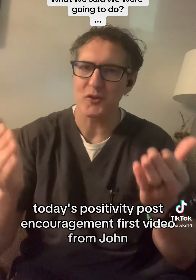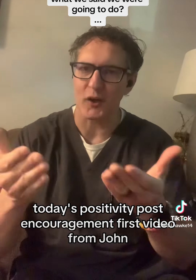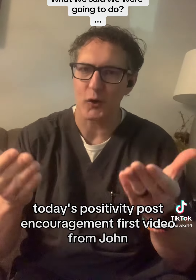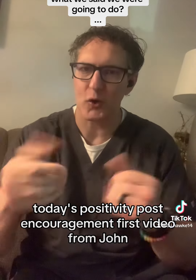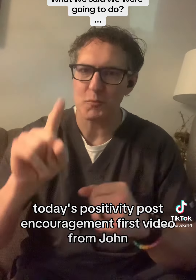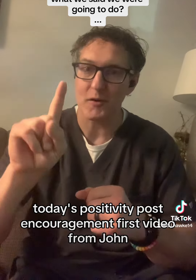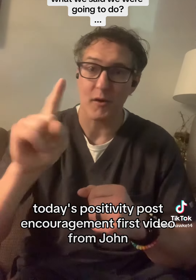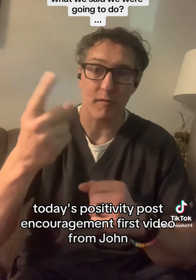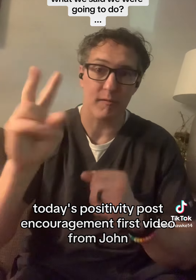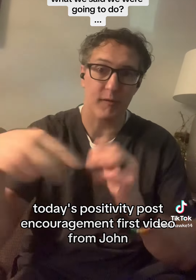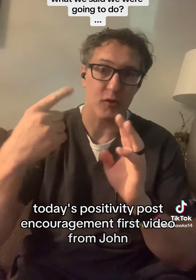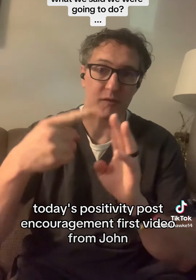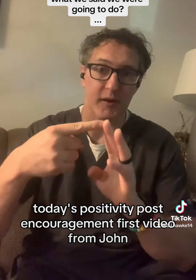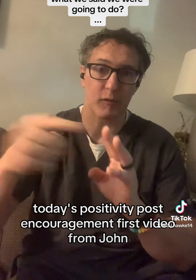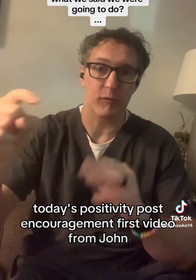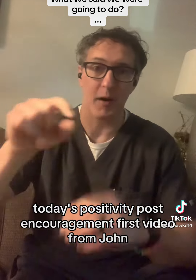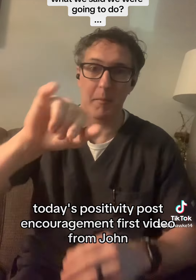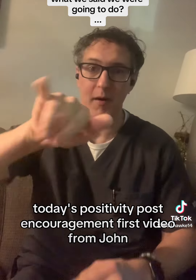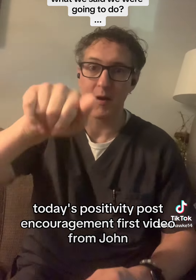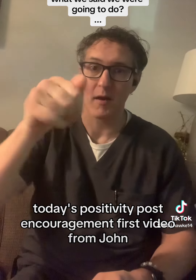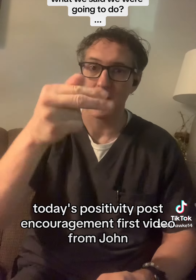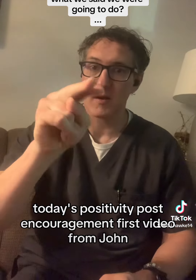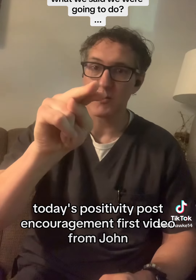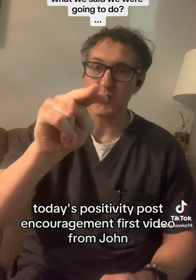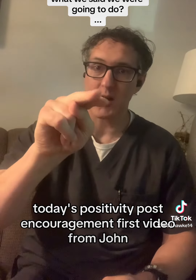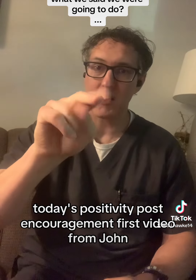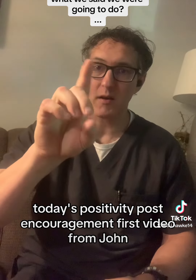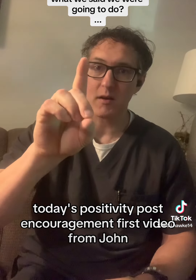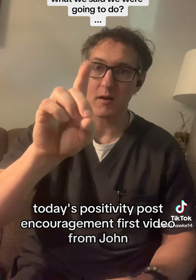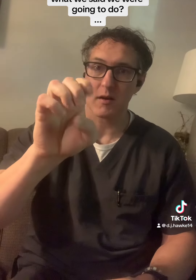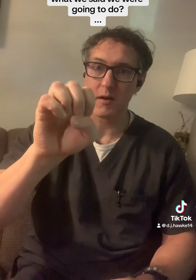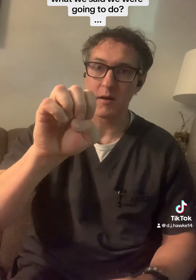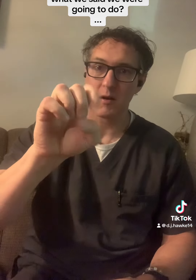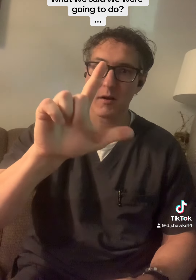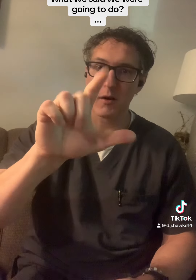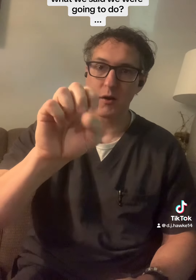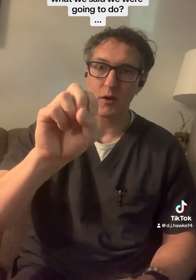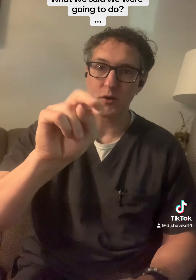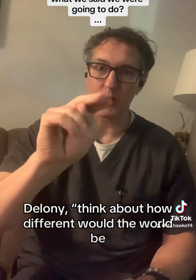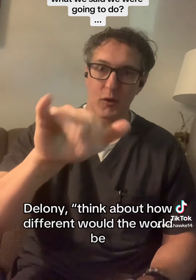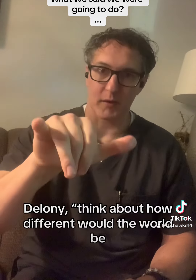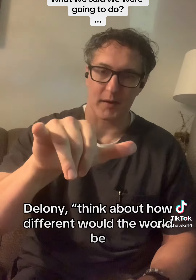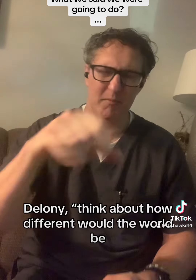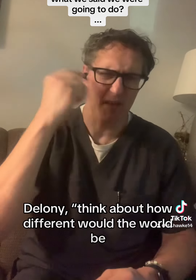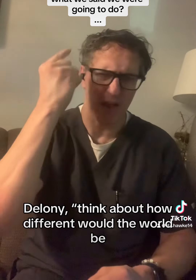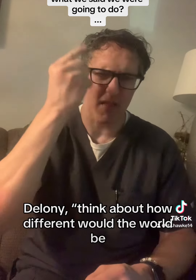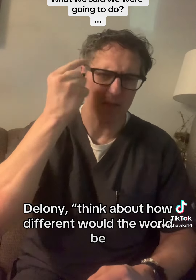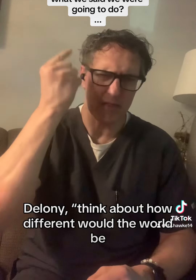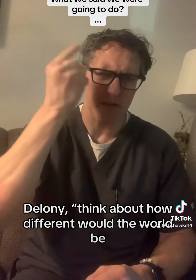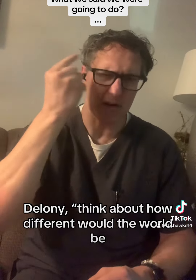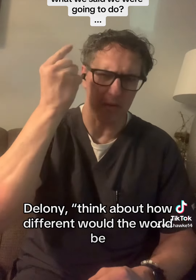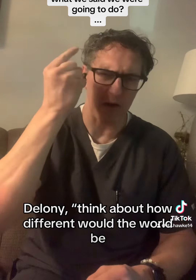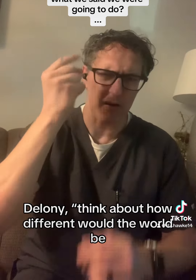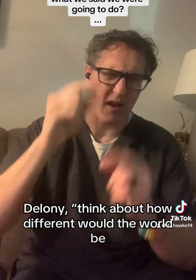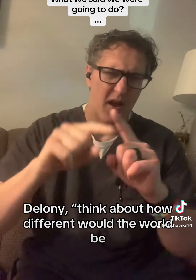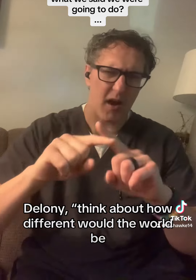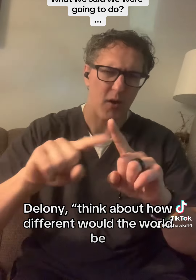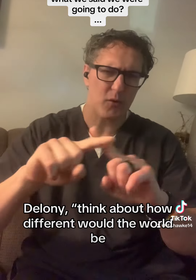most encouragement. First video from John Deloney. Think about it. How